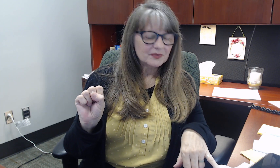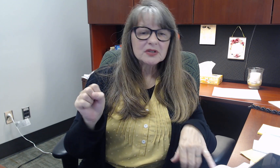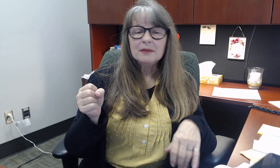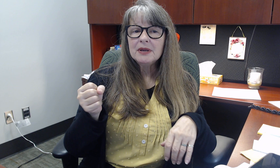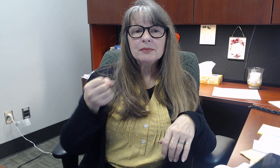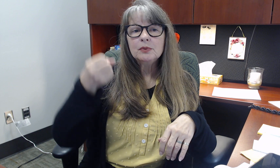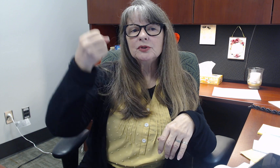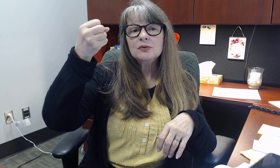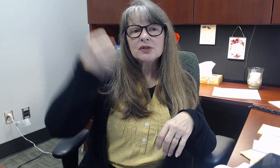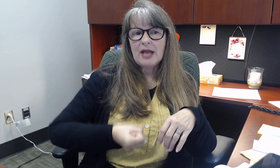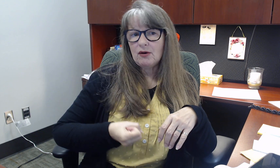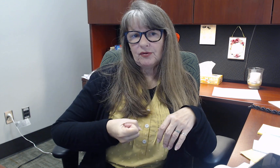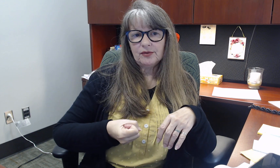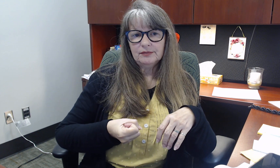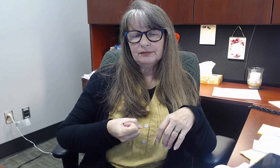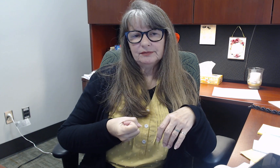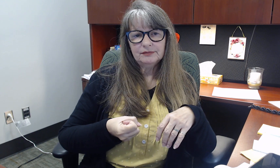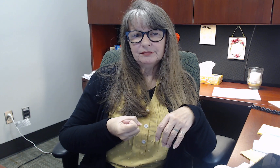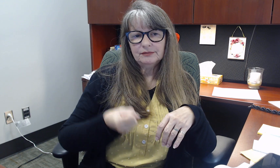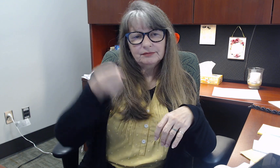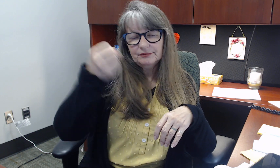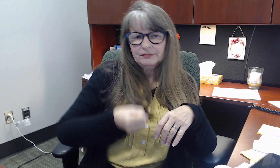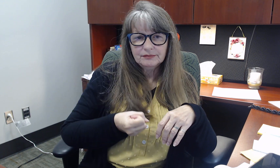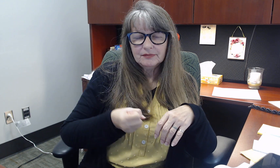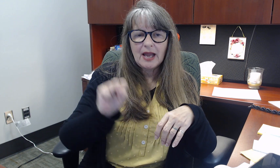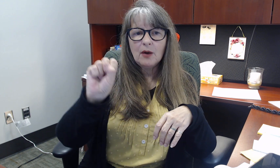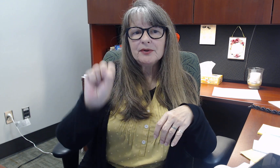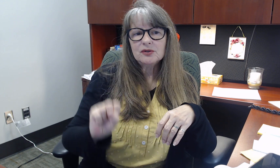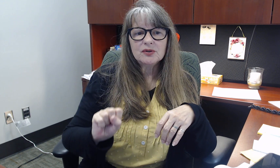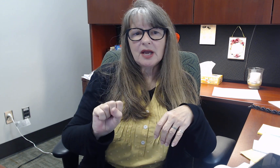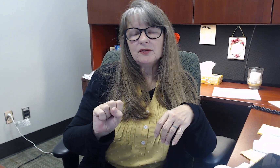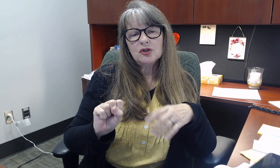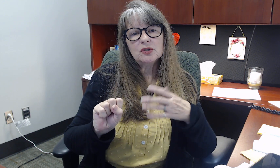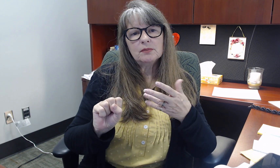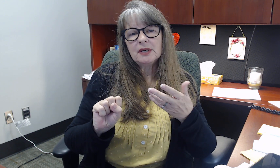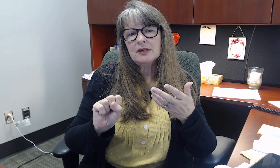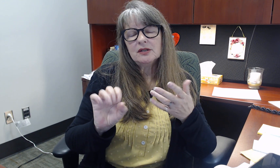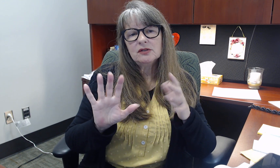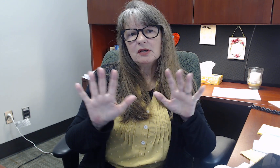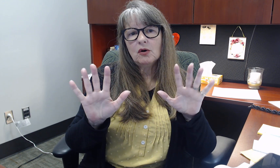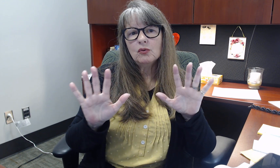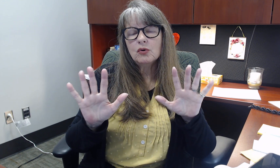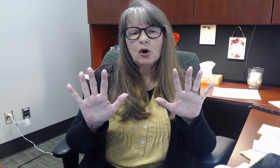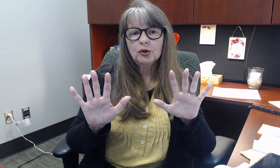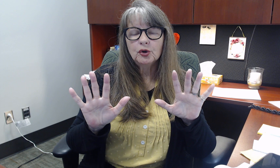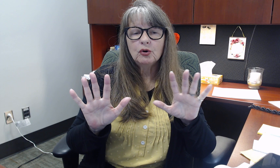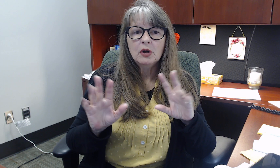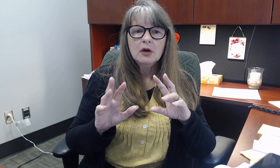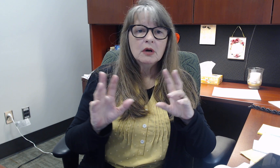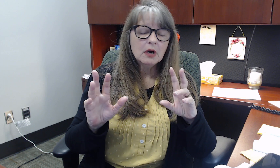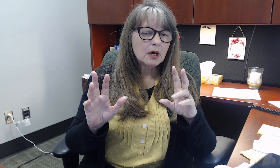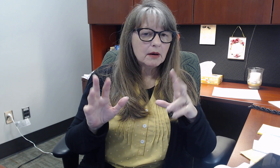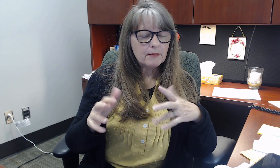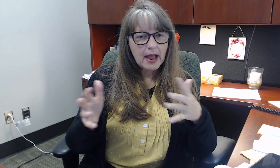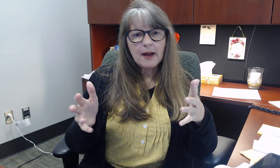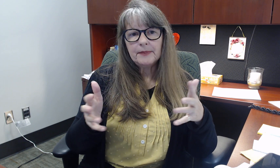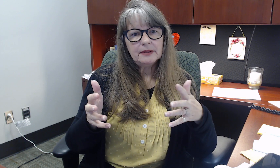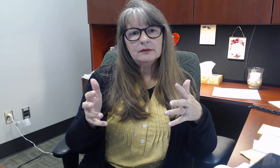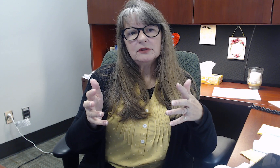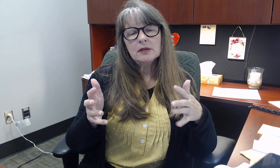Some people will do south. I always do south just because it's the whole cardinal map, and sometimes